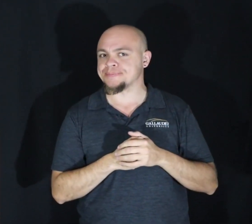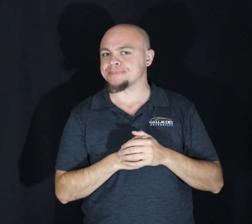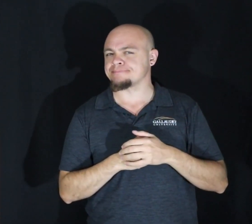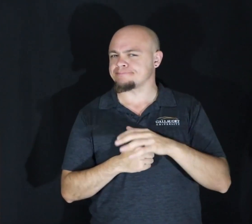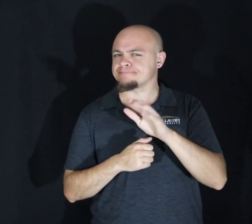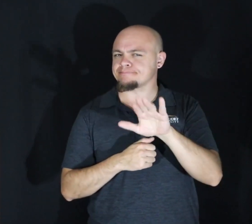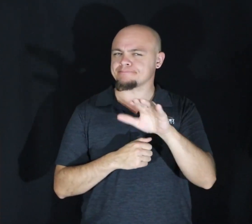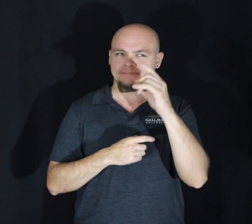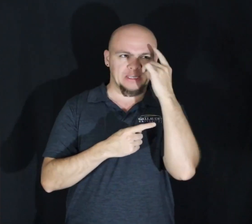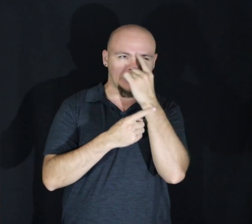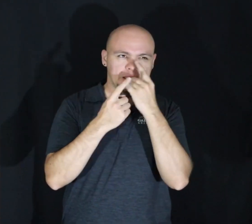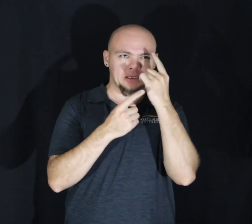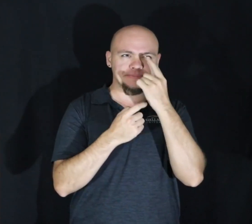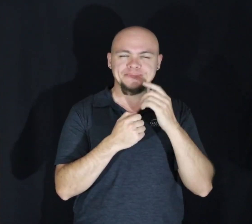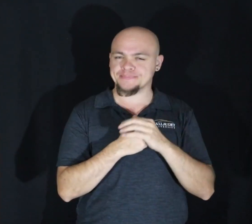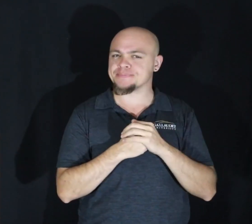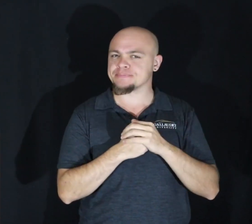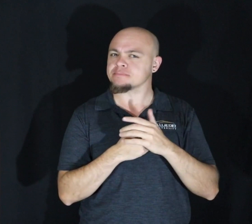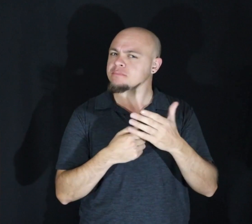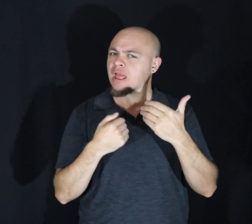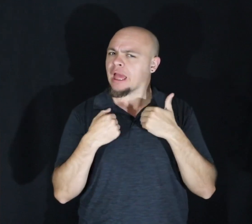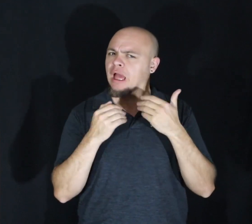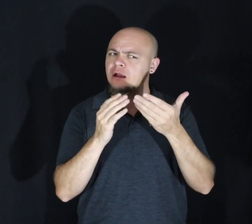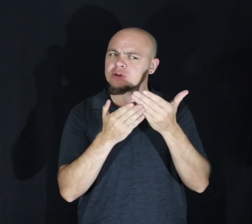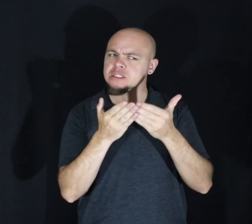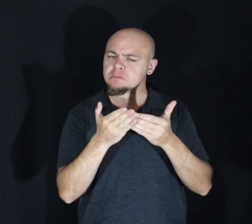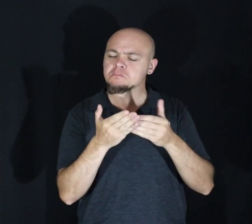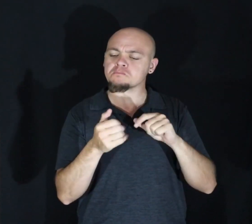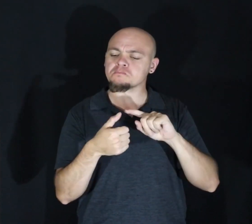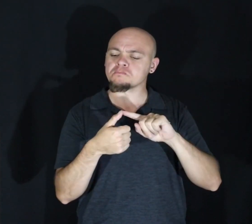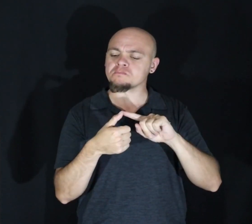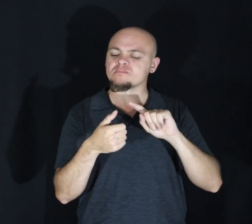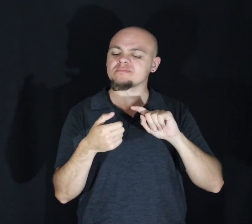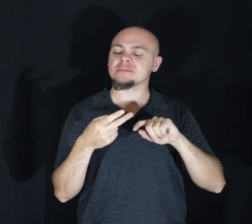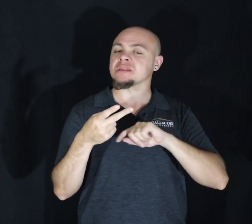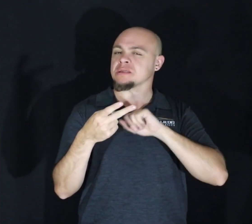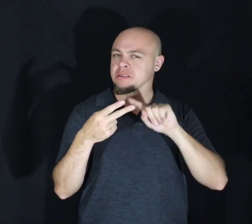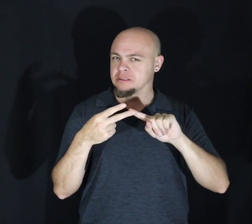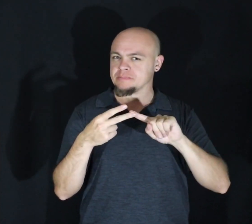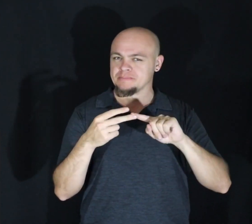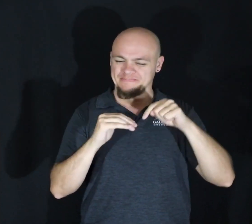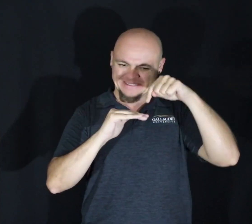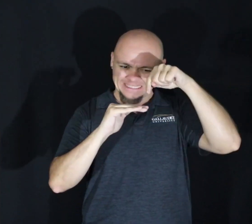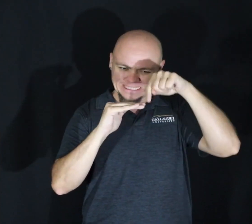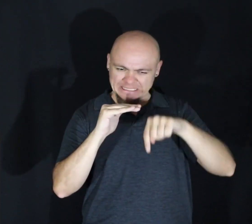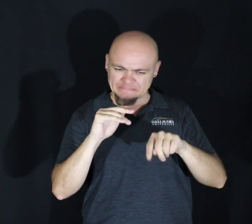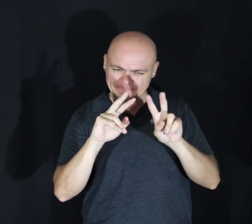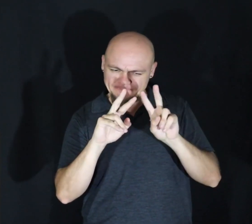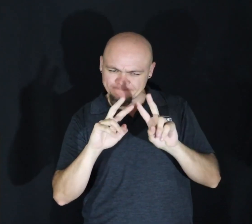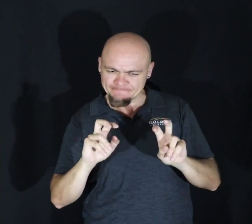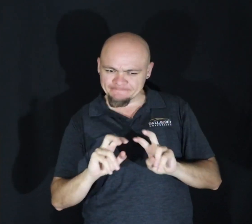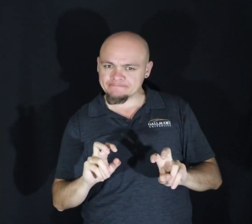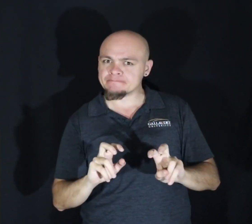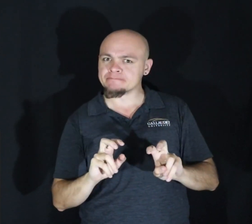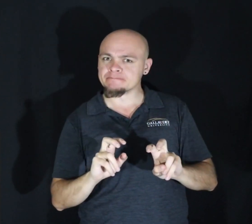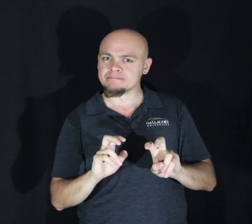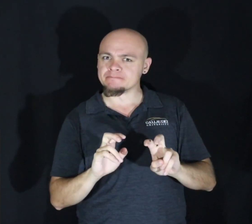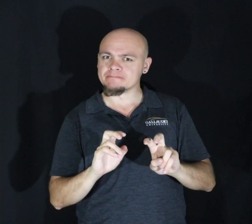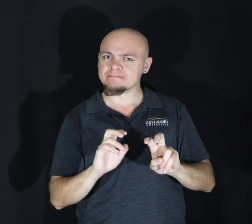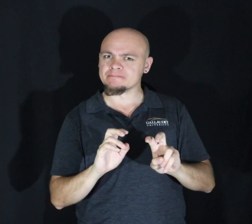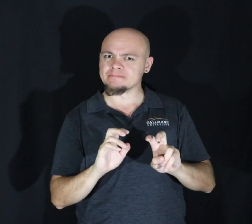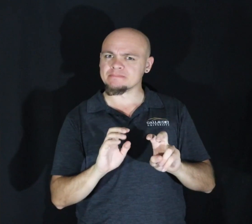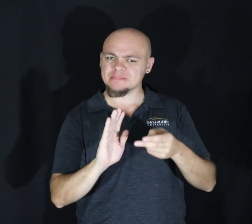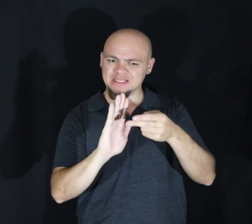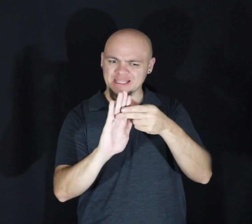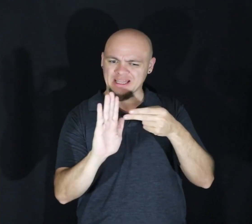Think about that for a second. You already have some labels. And then you want to dig deep and say, is it something